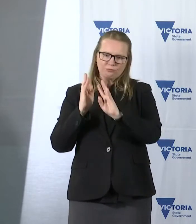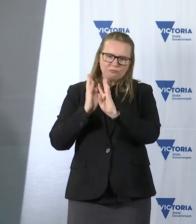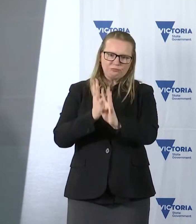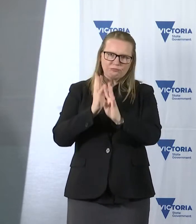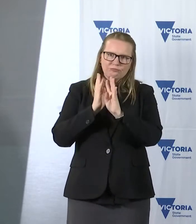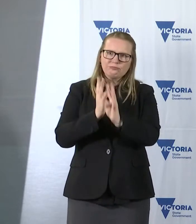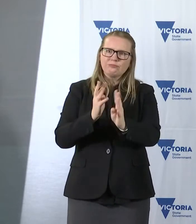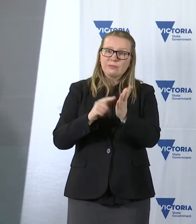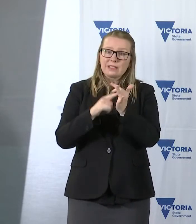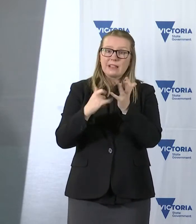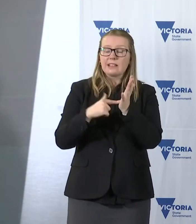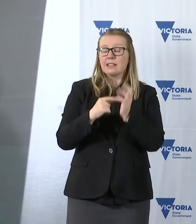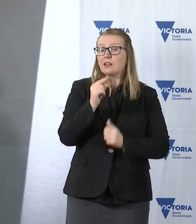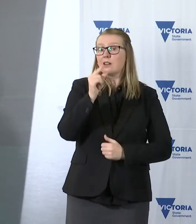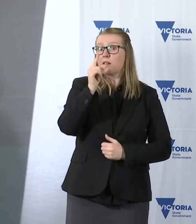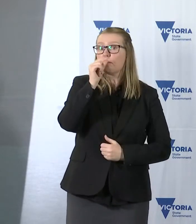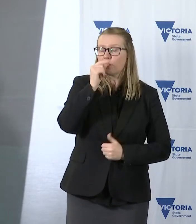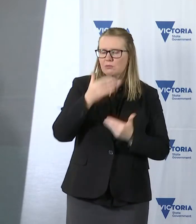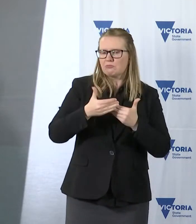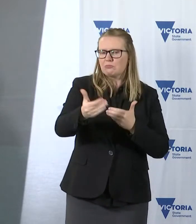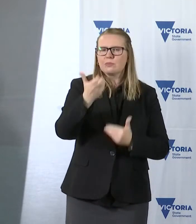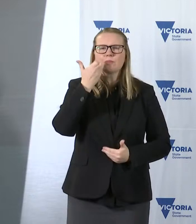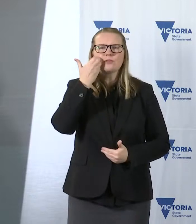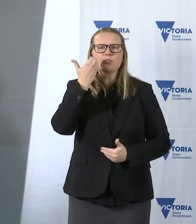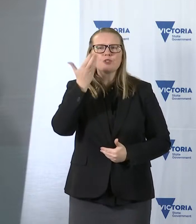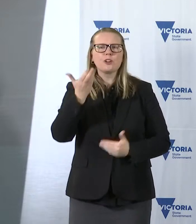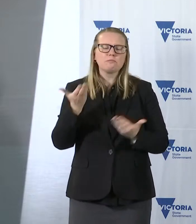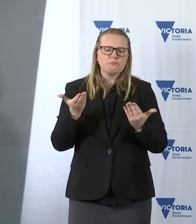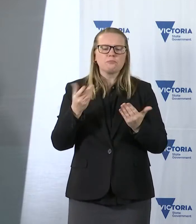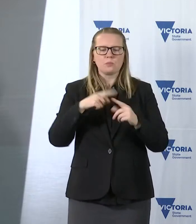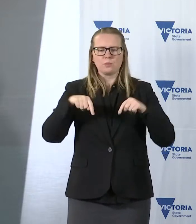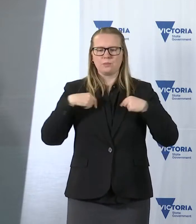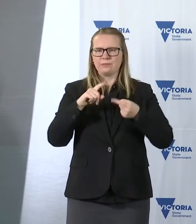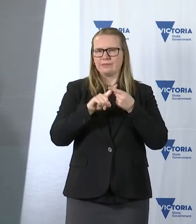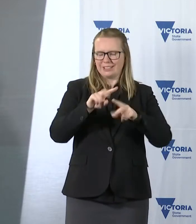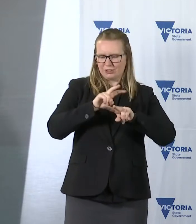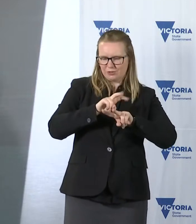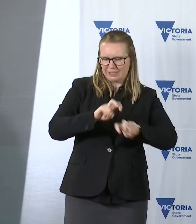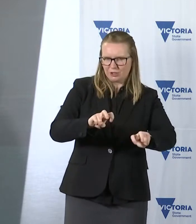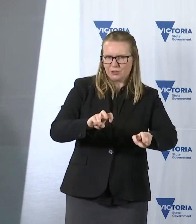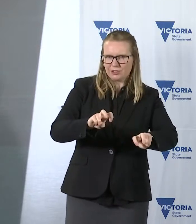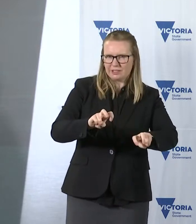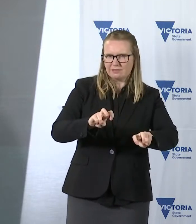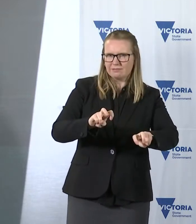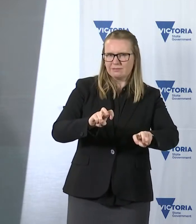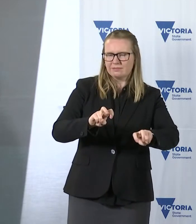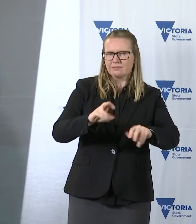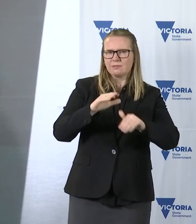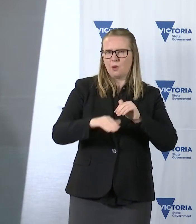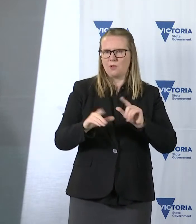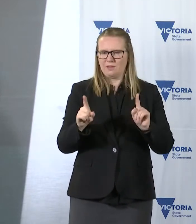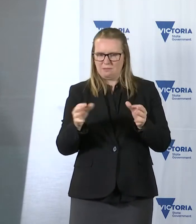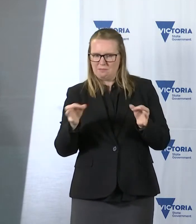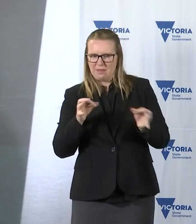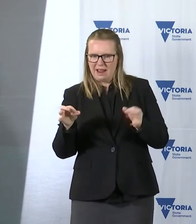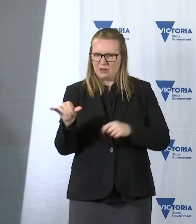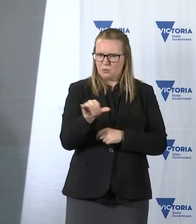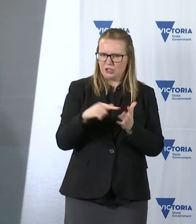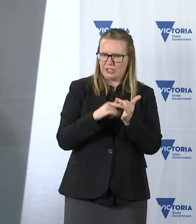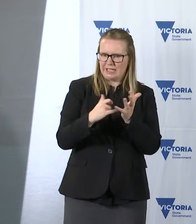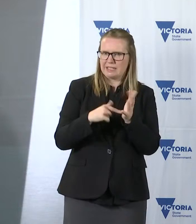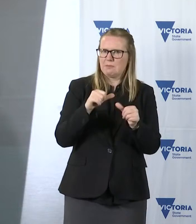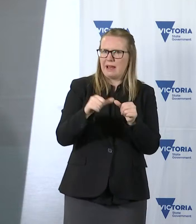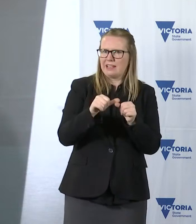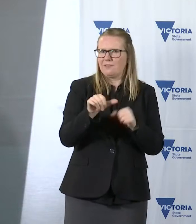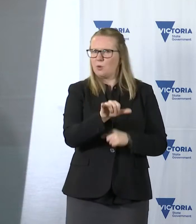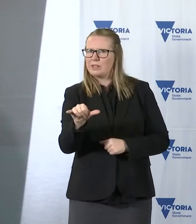might come into play. So we're looking at it. There are some research projects that we've done, and we continue to keep an open mind about them. And